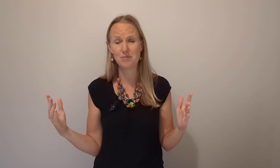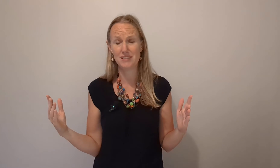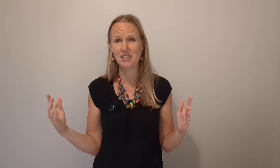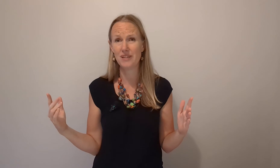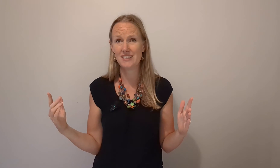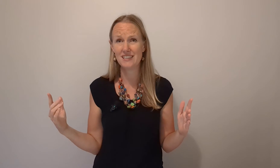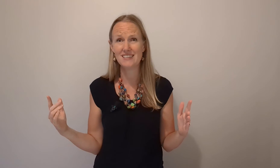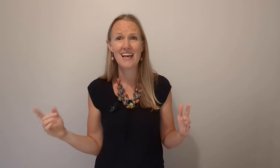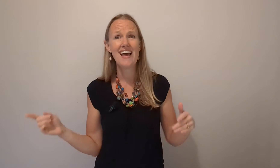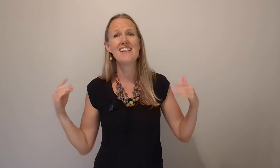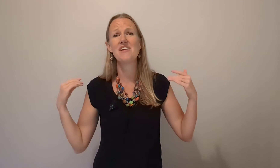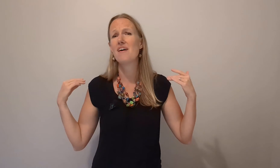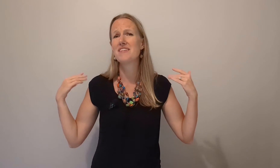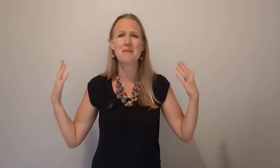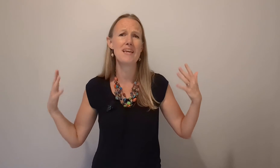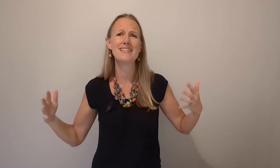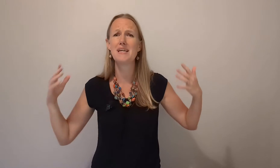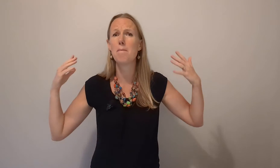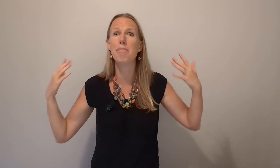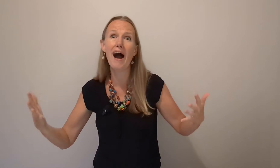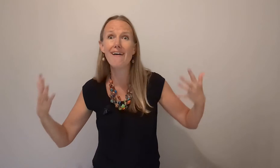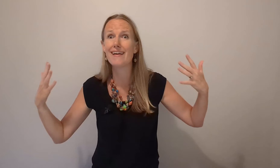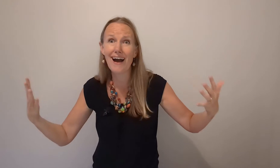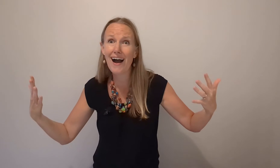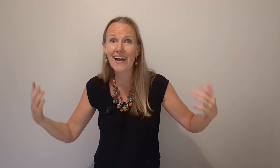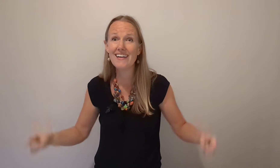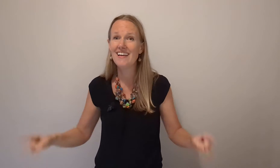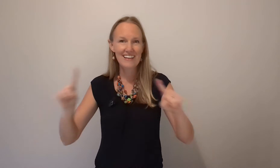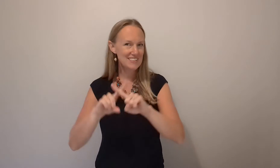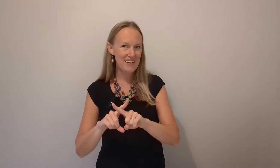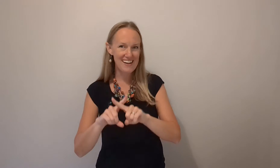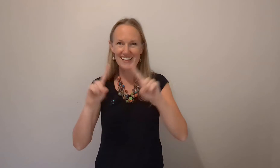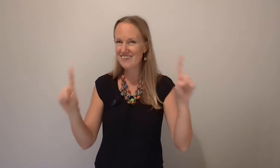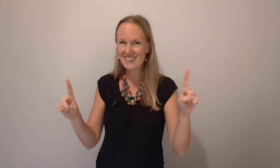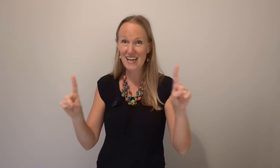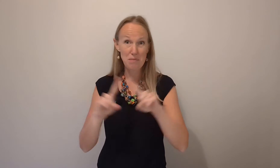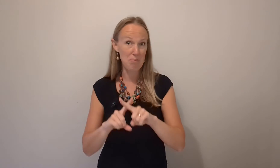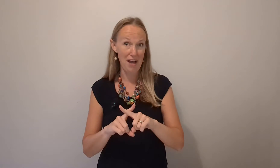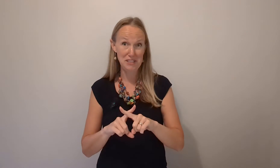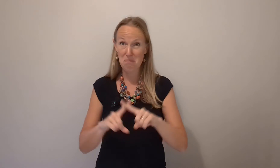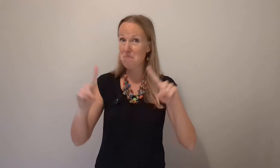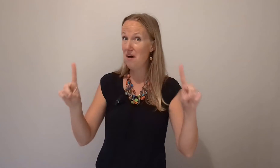desperate situations. And then you have this amazing but God. That's why I love the sign but.